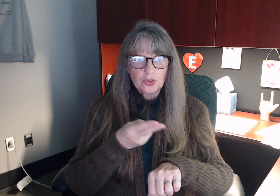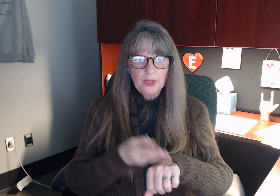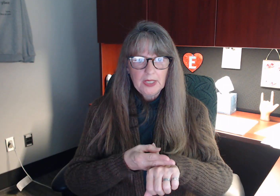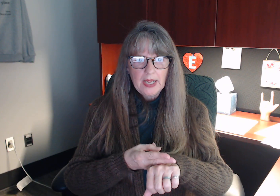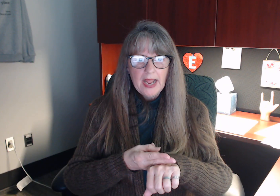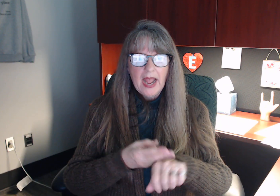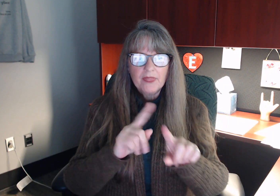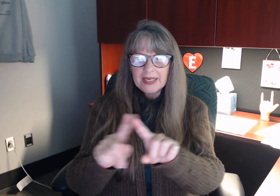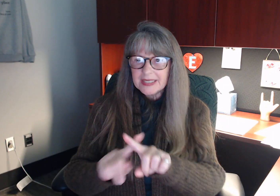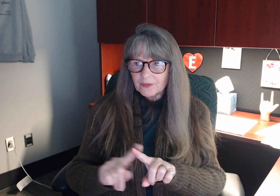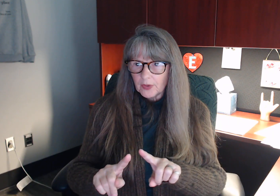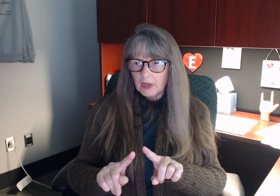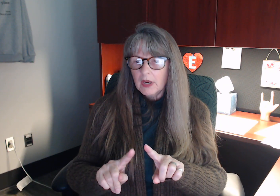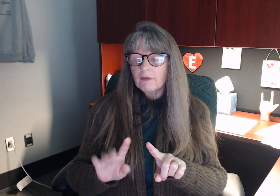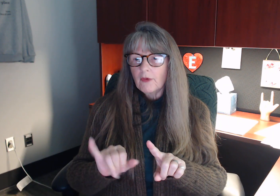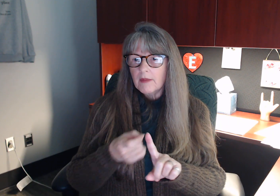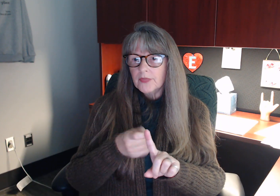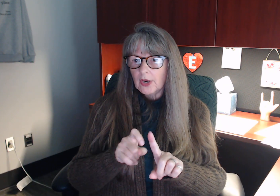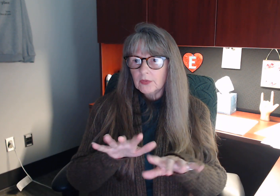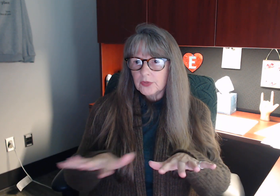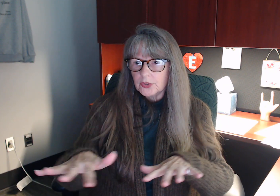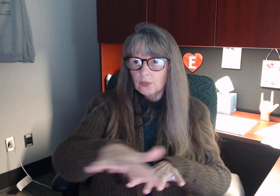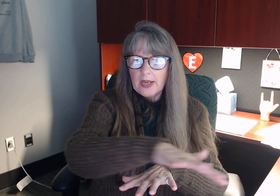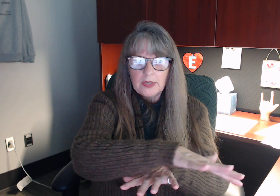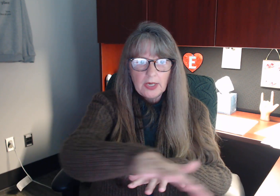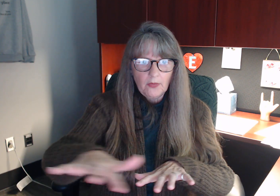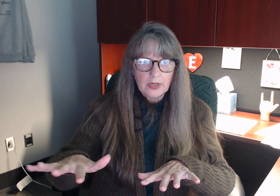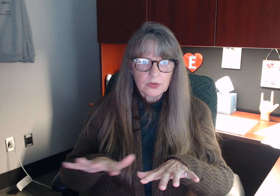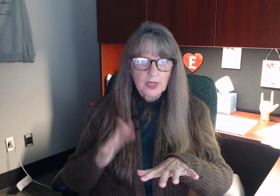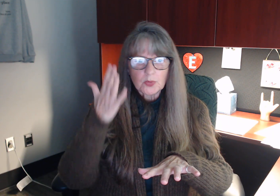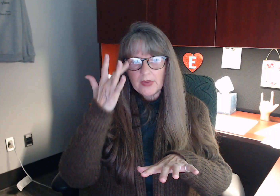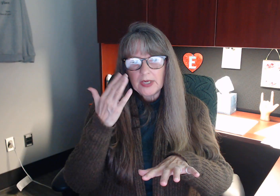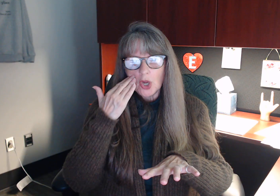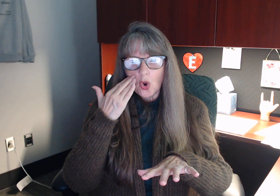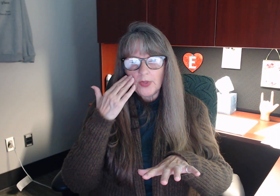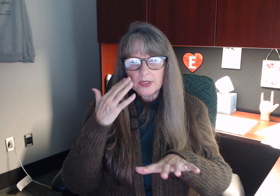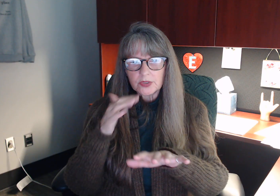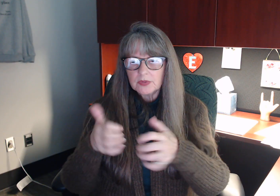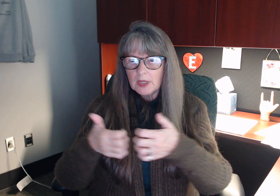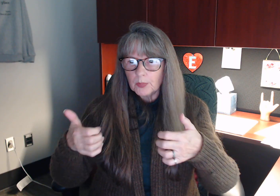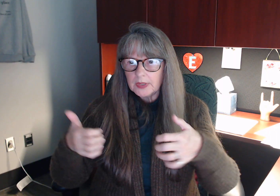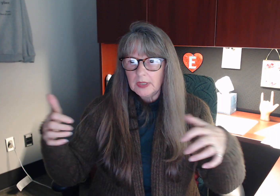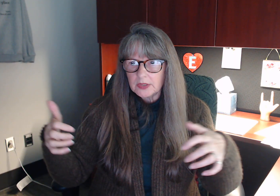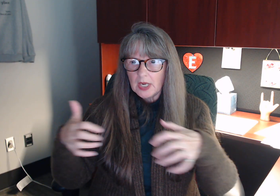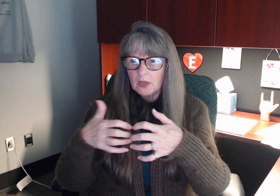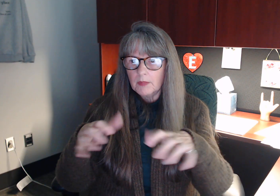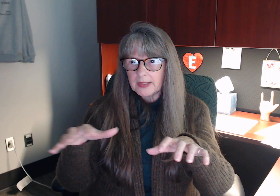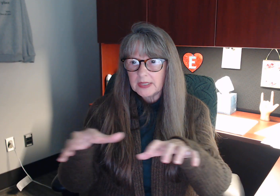history, and they differ from the surrounding area. So that's why they know that it's separate, and it's kind of going back